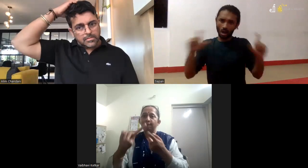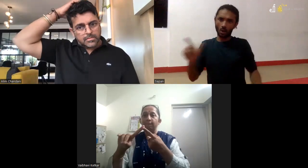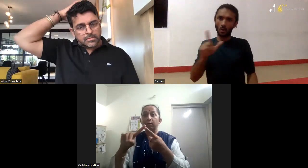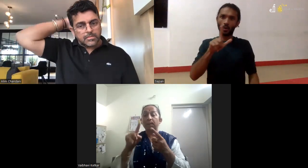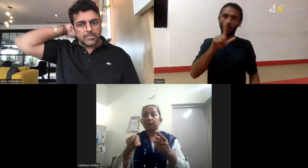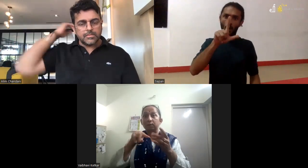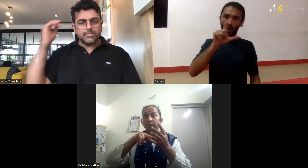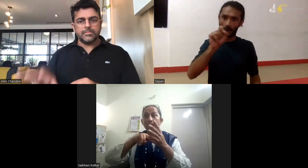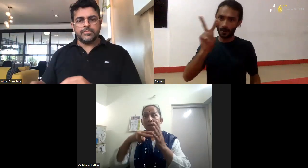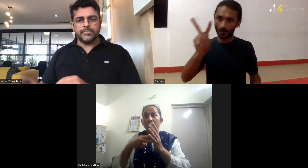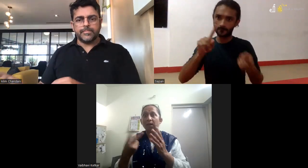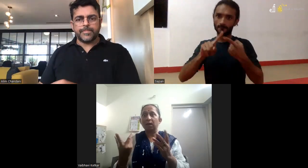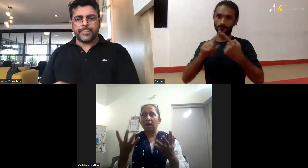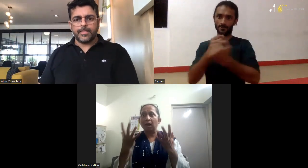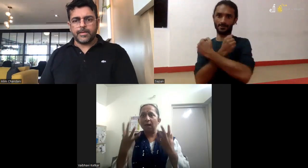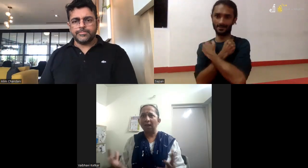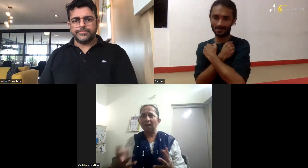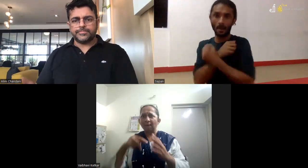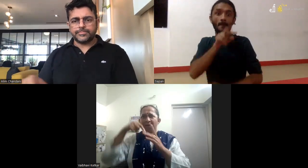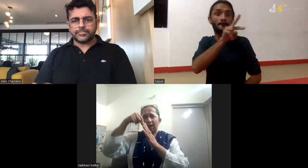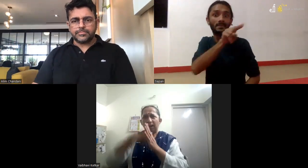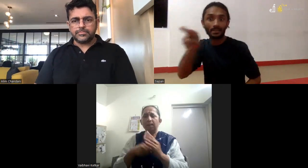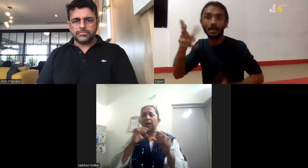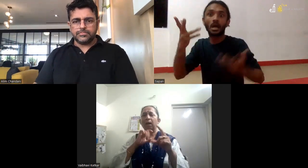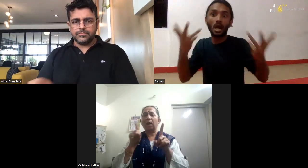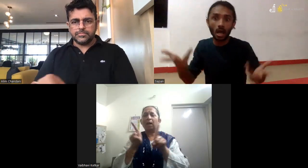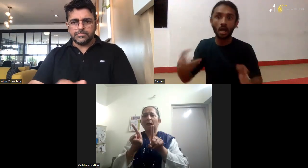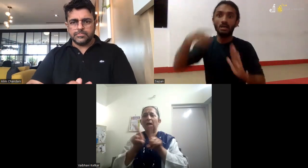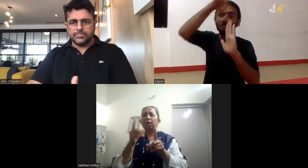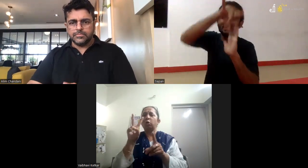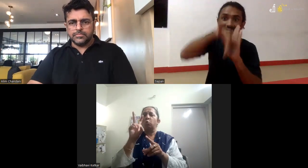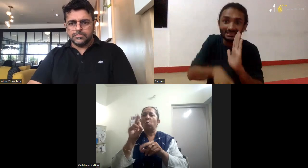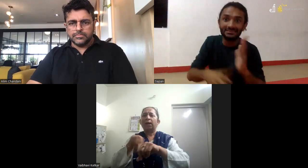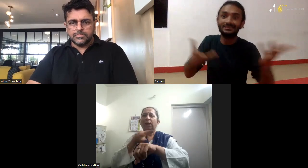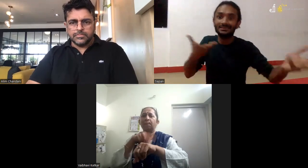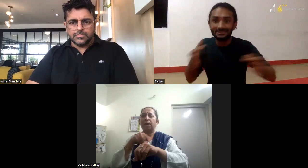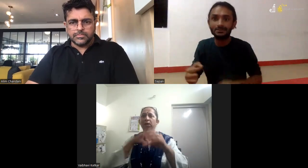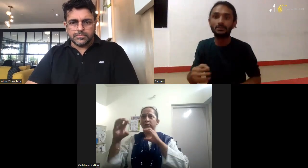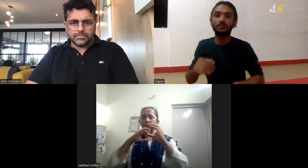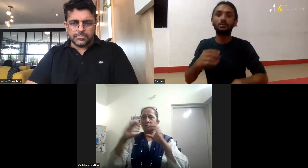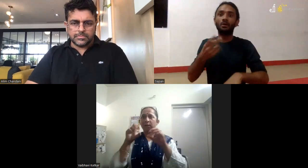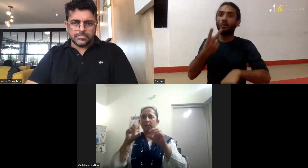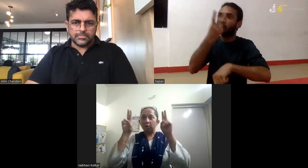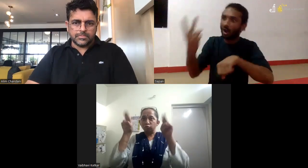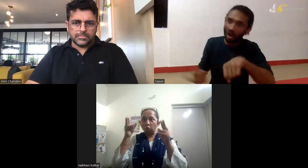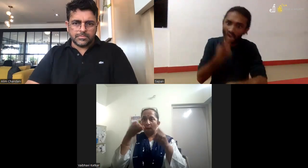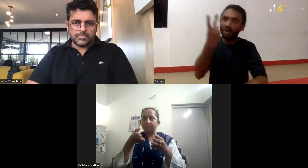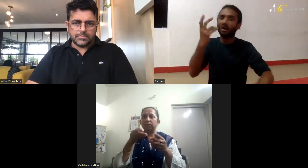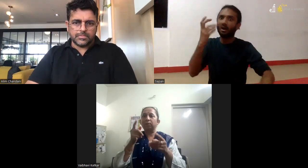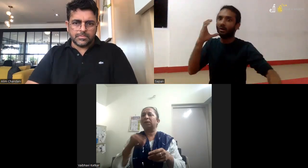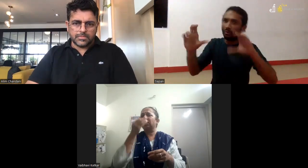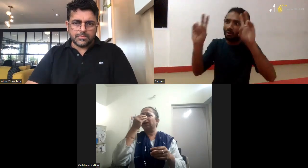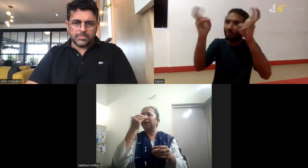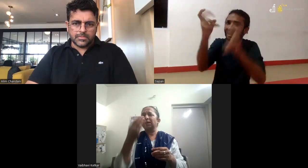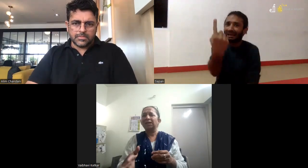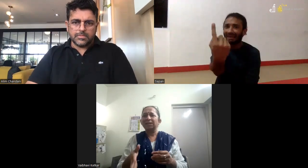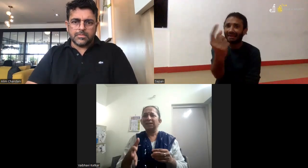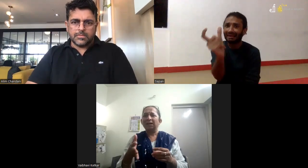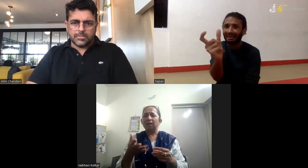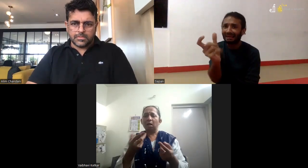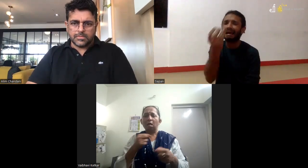how many people are there. I mean, I would like to support the organizations, how we can work